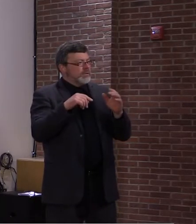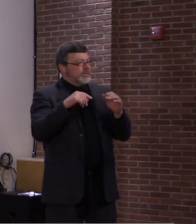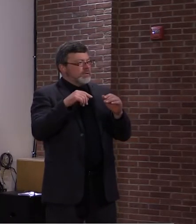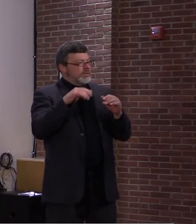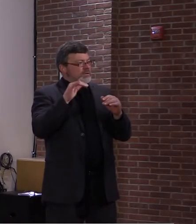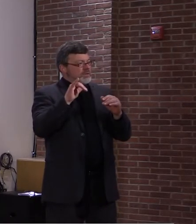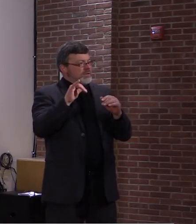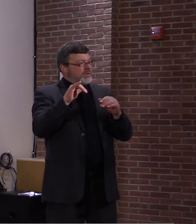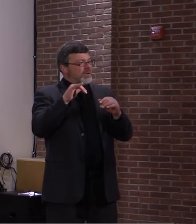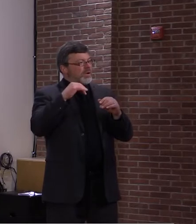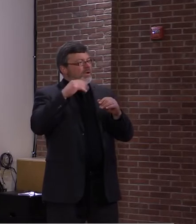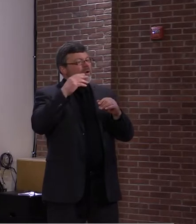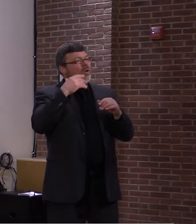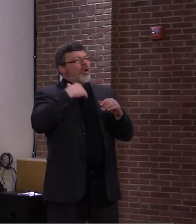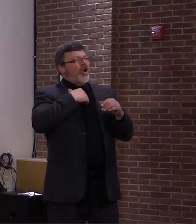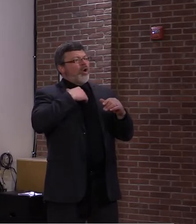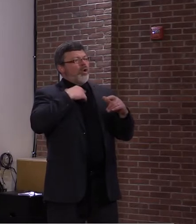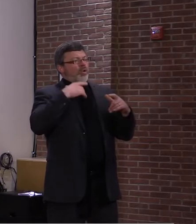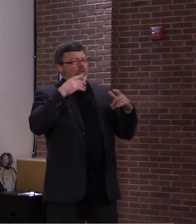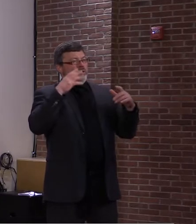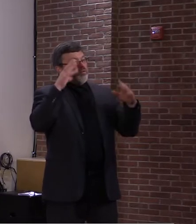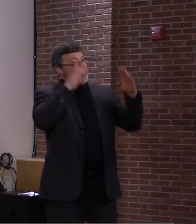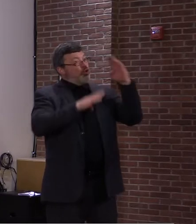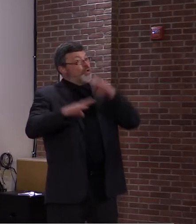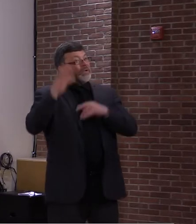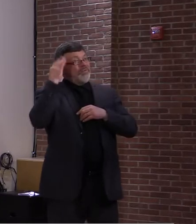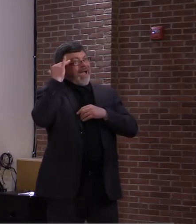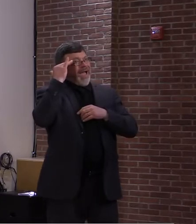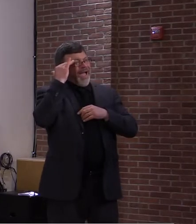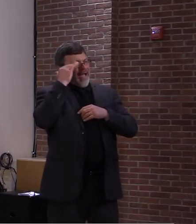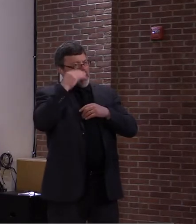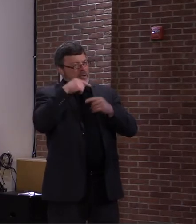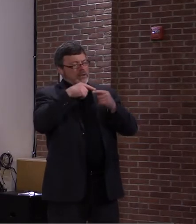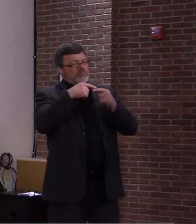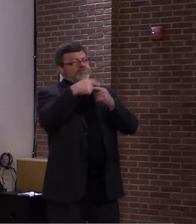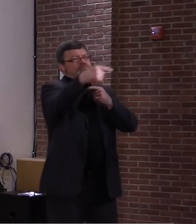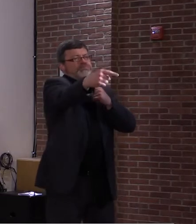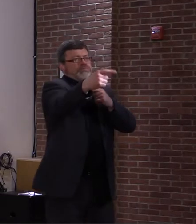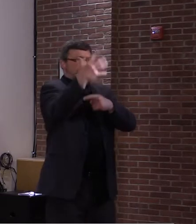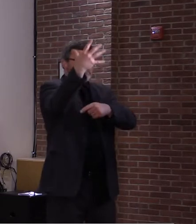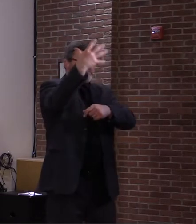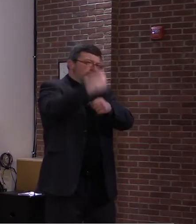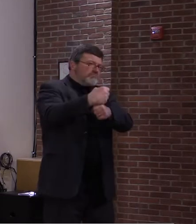5, 6, 7 years, we'll be back to where we are today, because it's not sustainable.